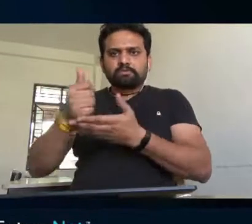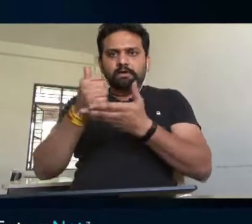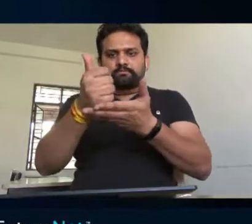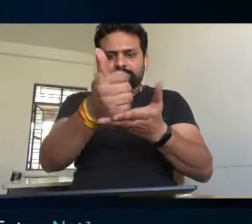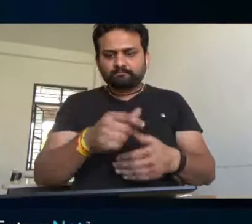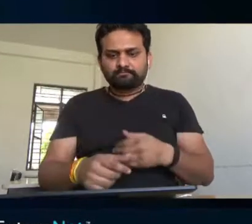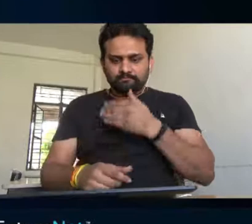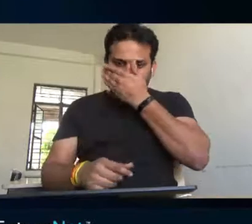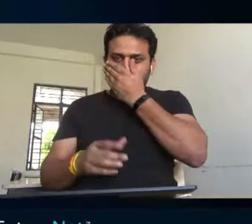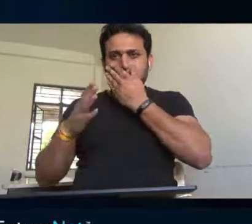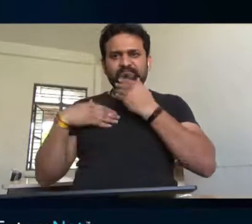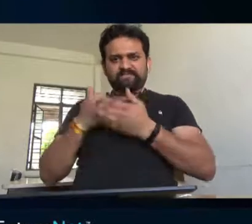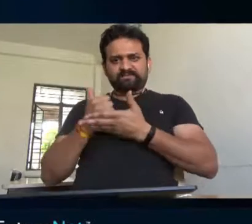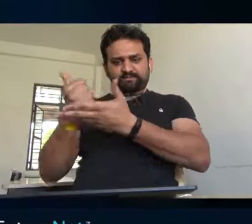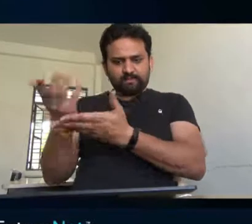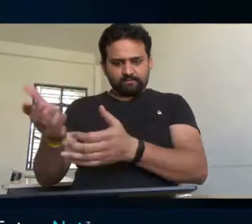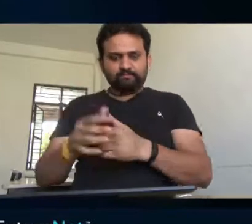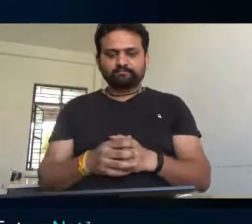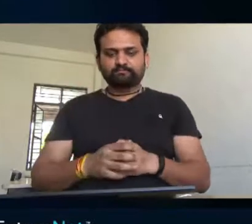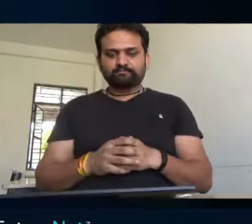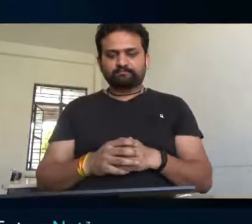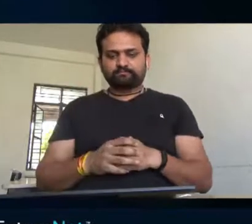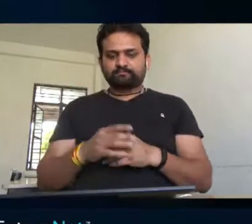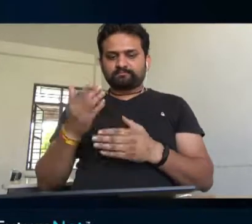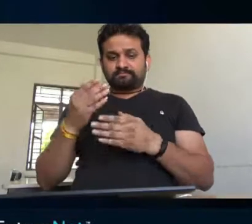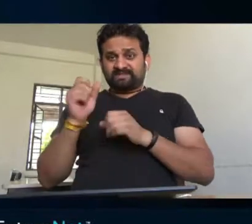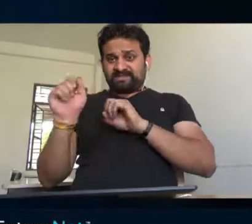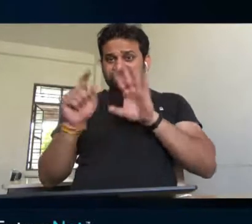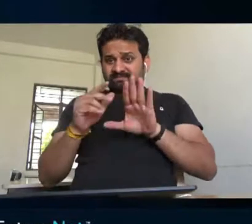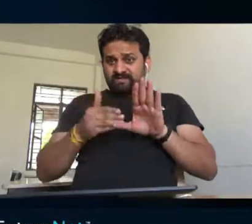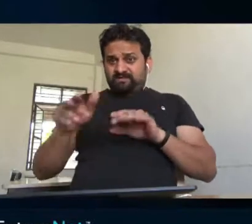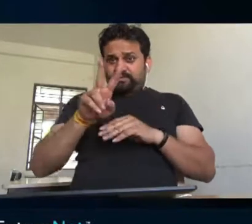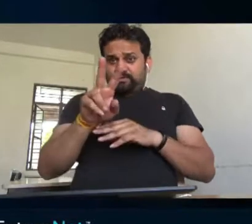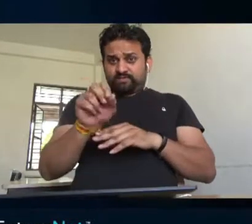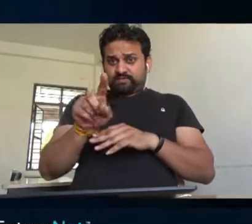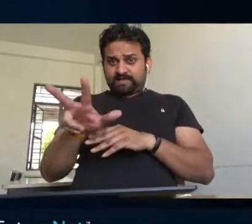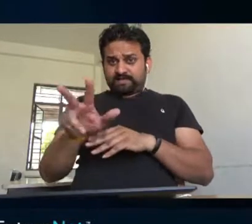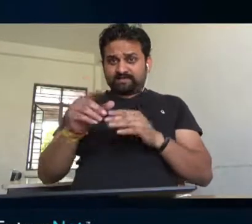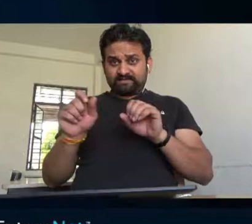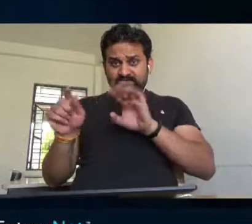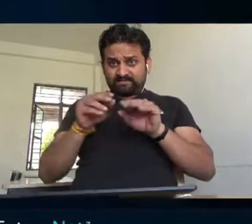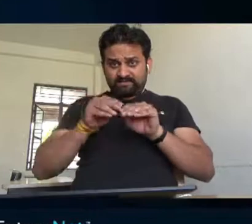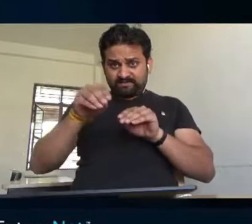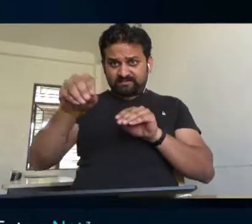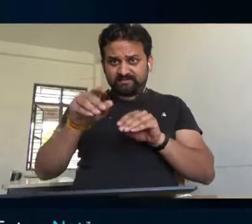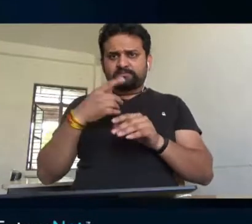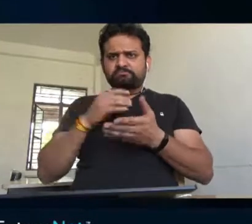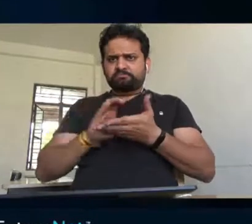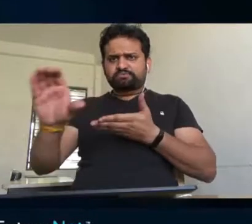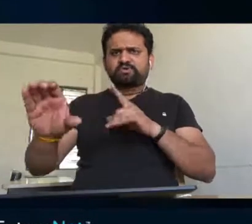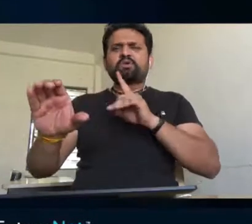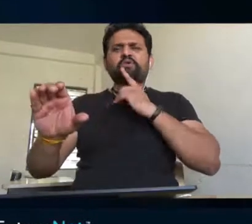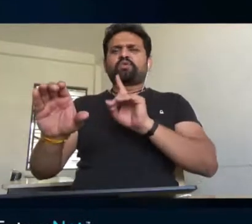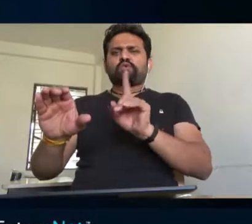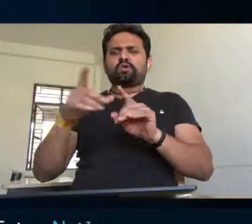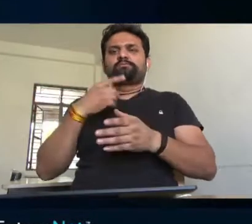Yeah, you know, sometimes it's about minutes if you can save a life or not. And this airplane is a project which